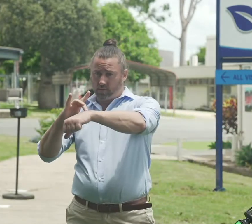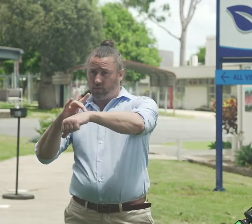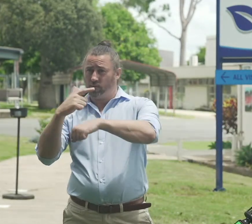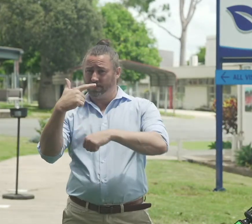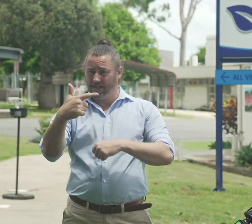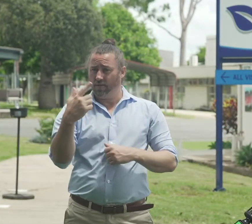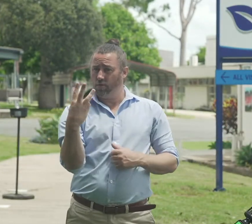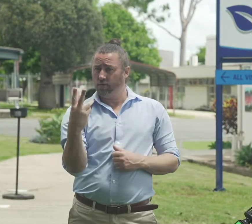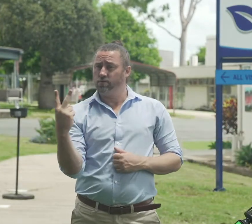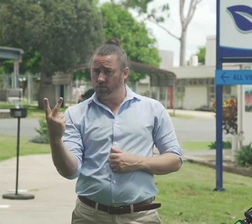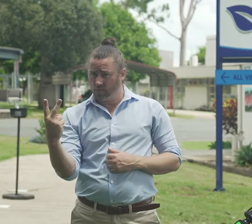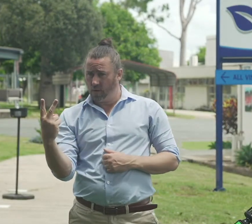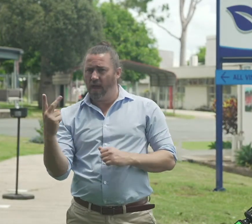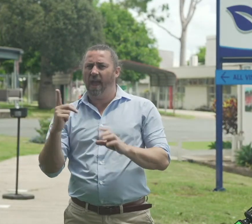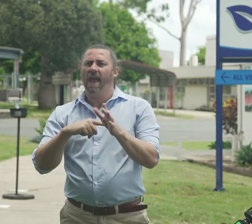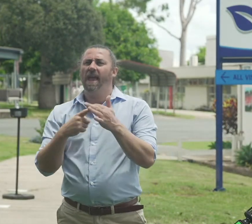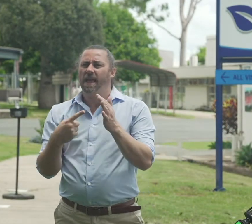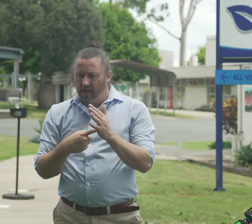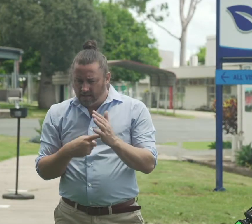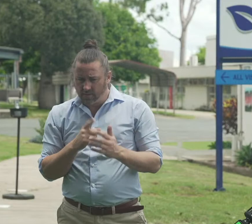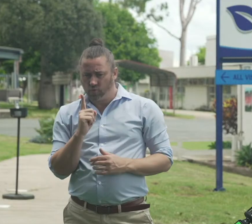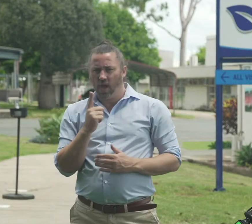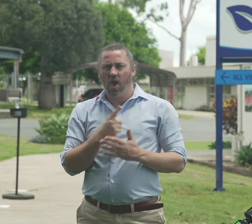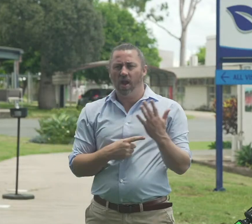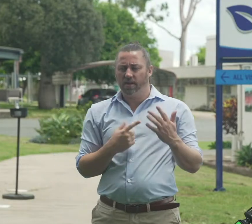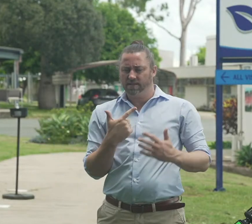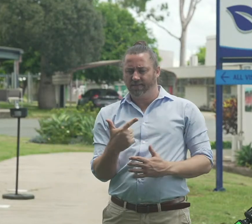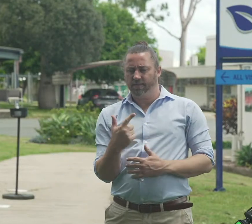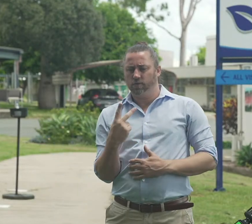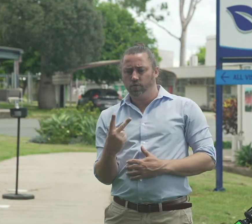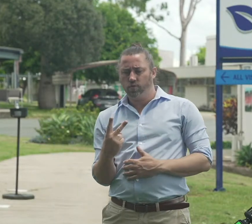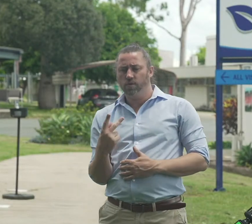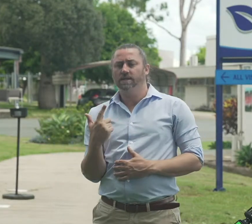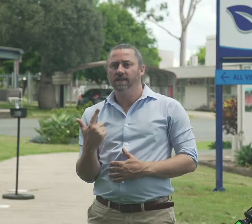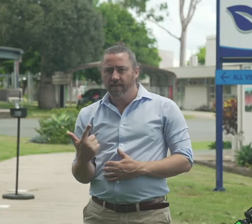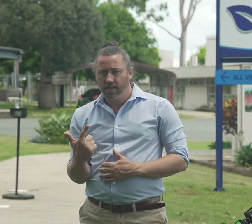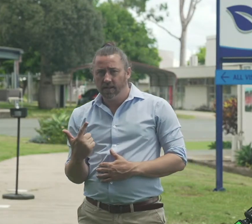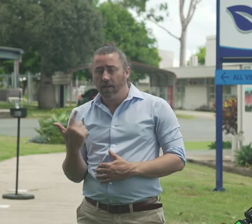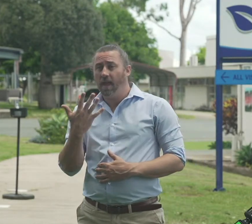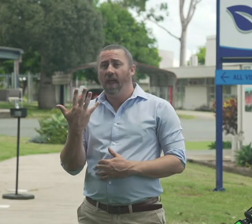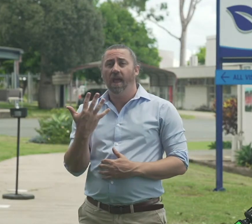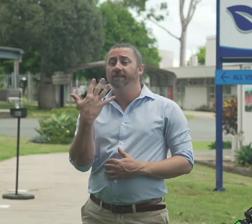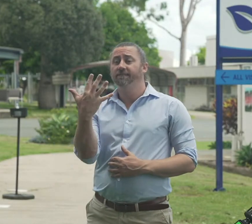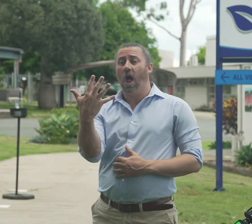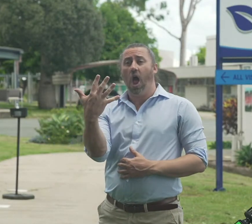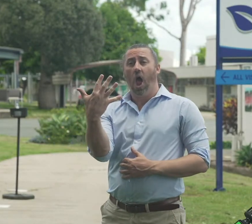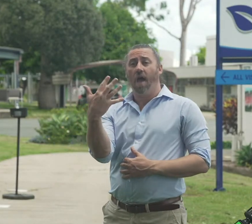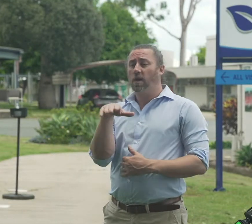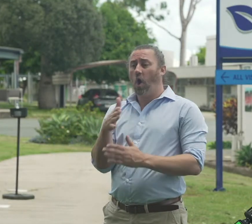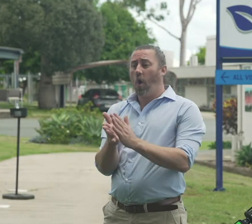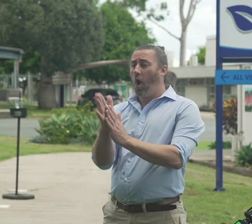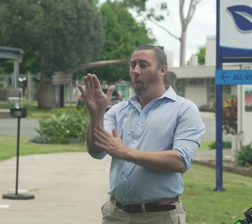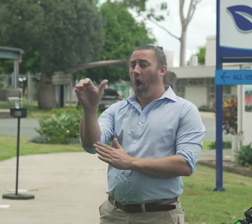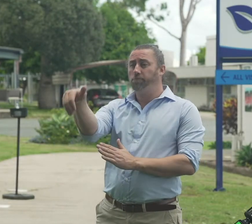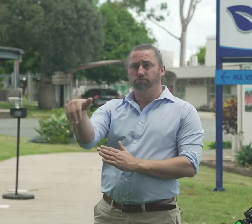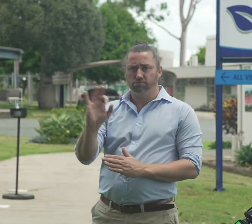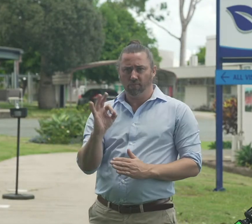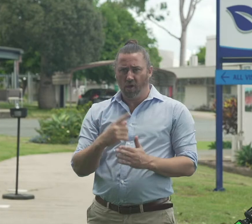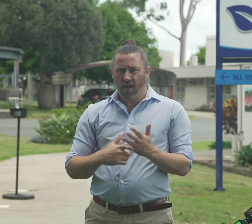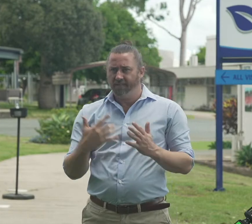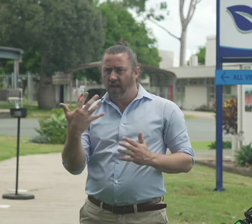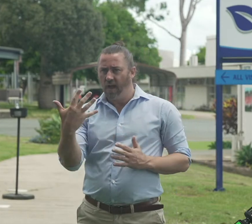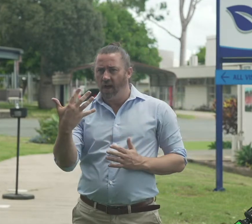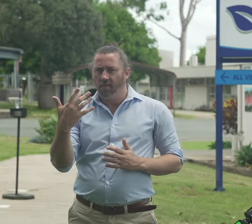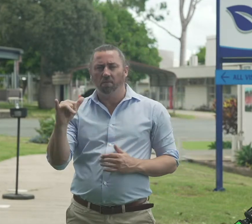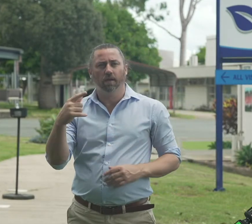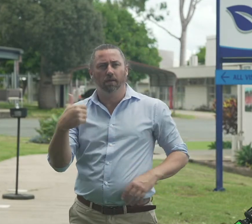only 727 people today, that doesn't mean there were just 5 people discharged from hospital. Maybe that's not obvious if you